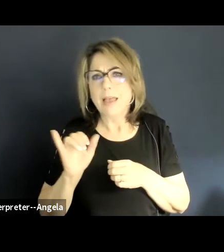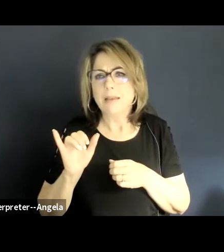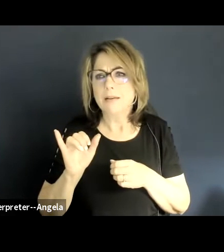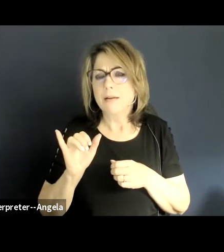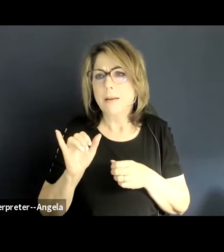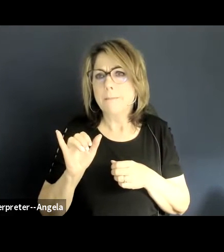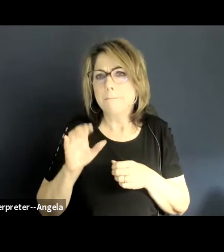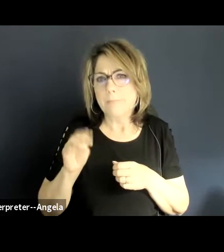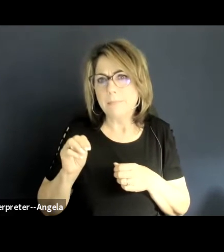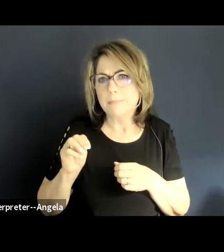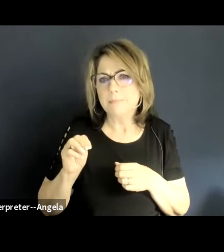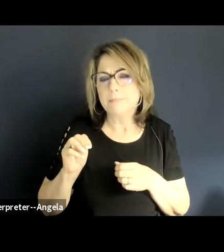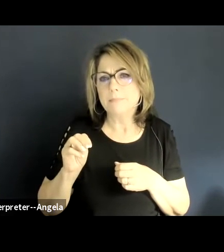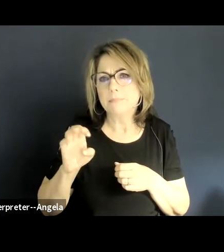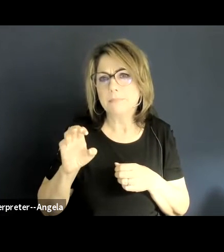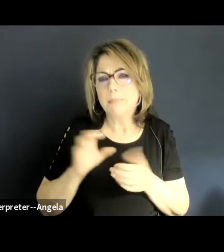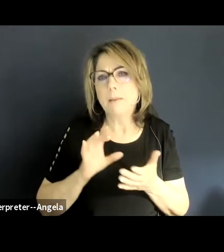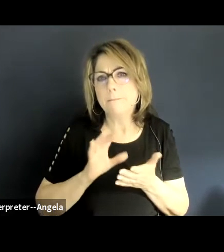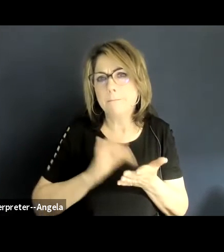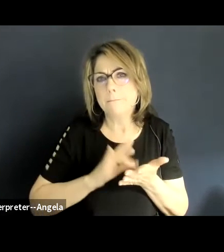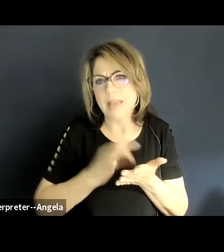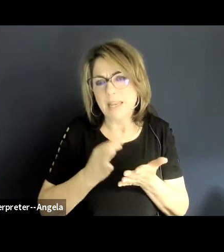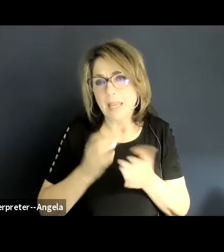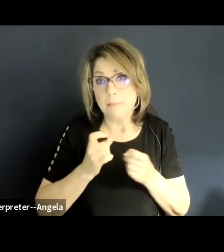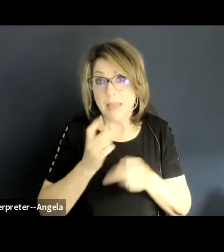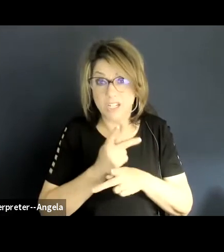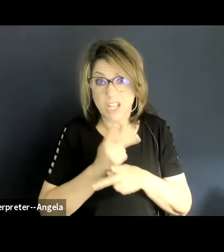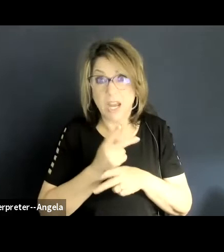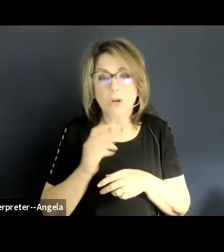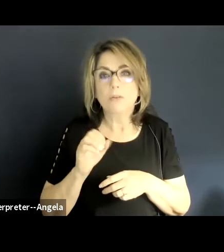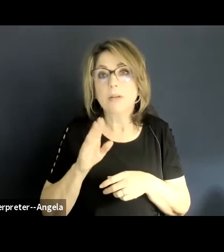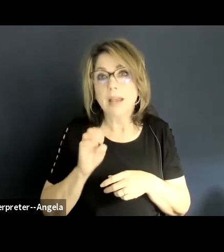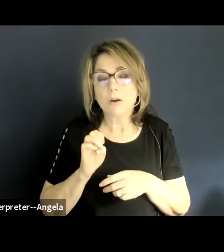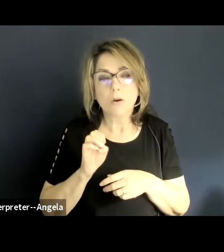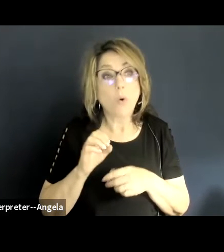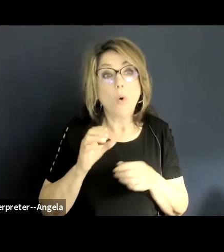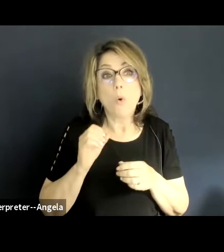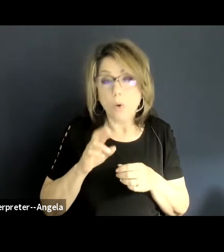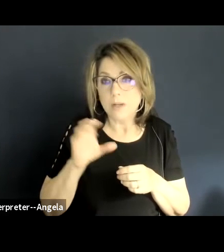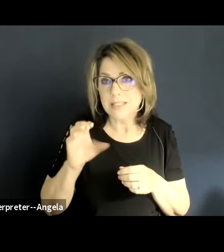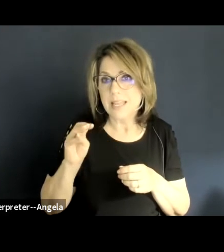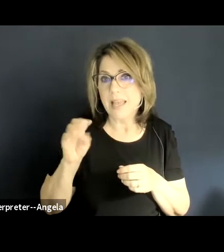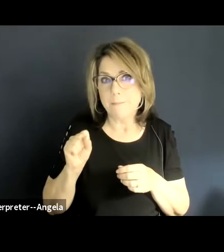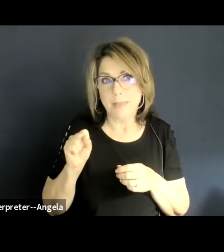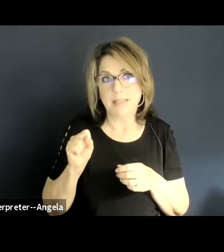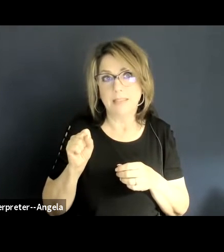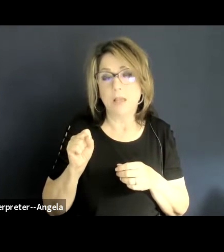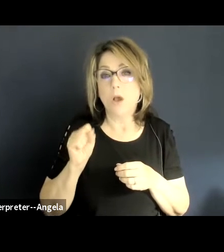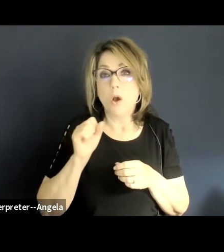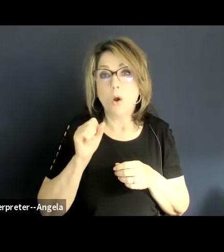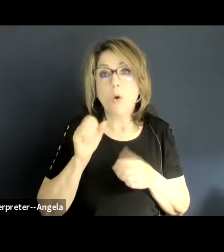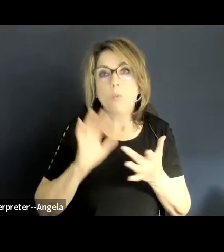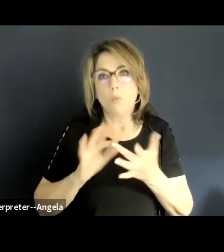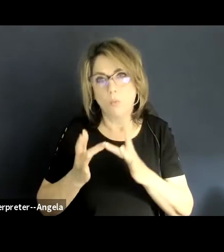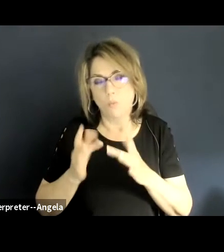managed care. That would be the first thing. And you can also go to CMS's website and look up